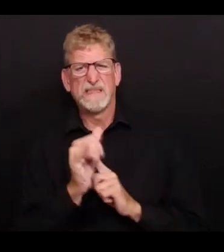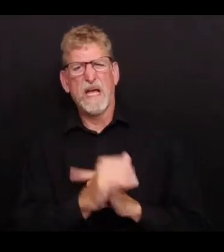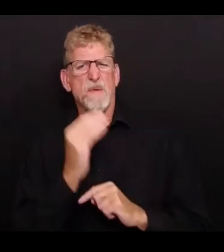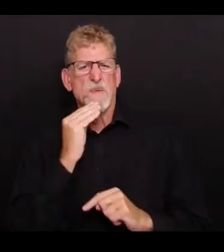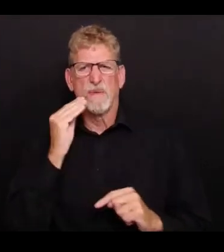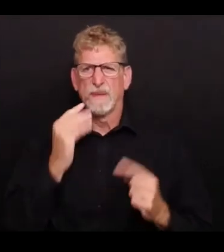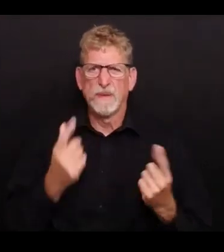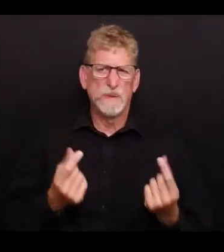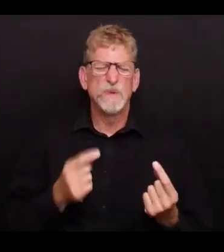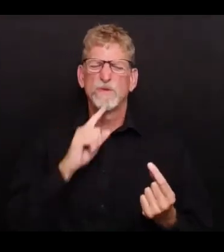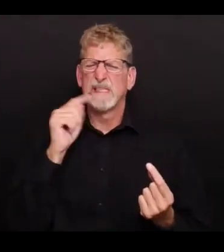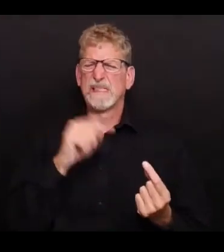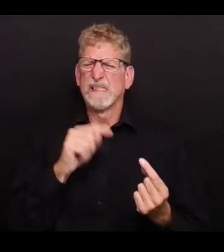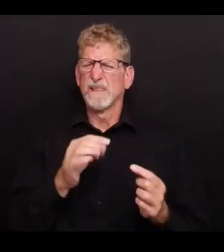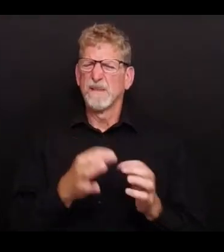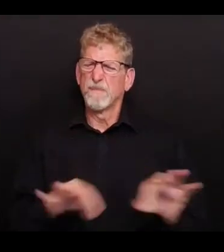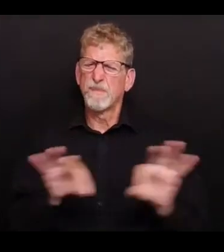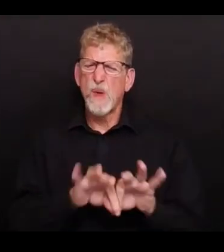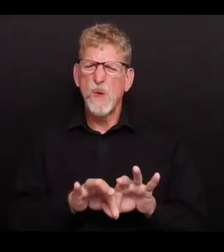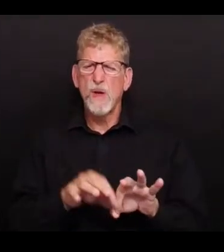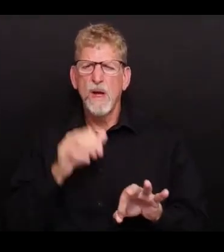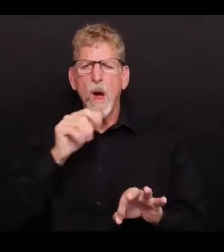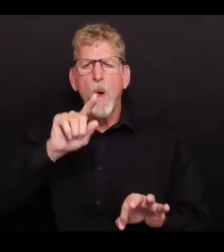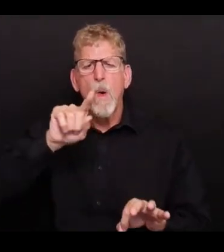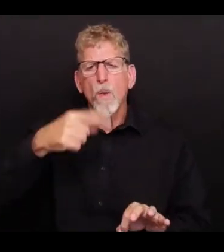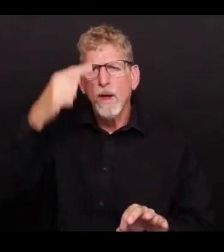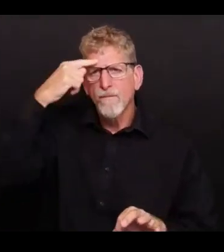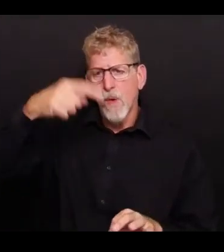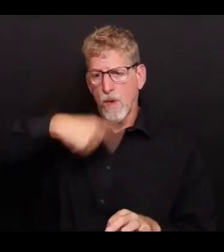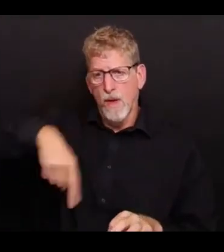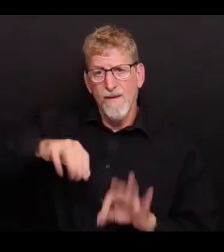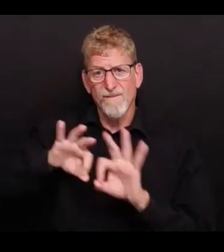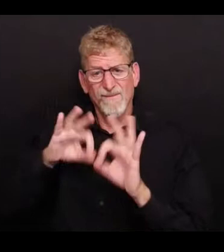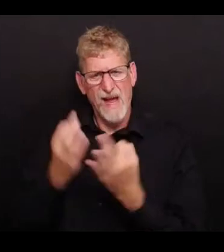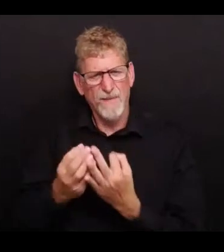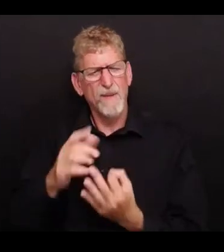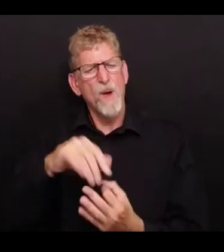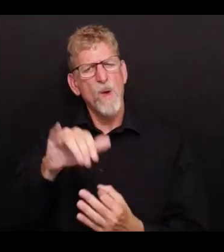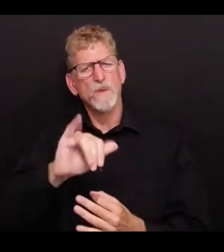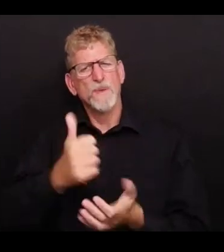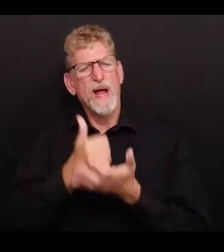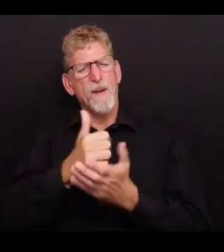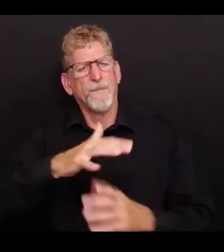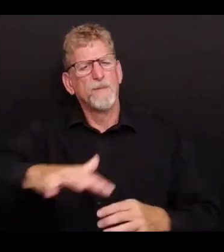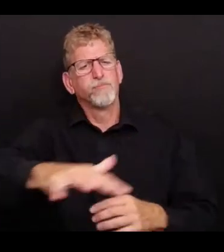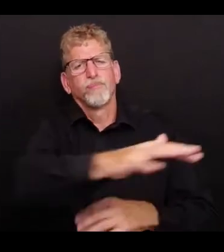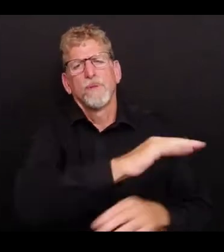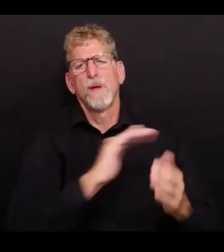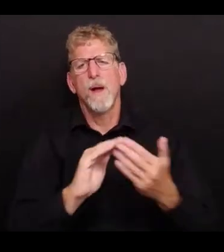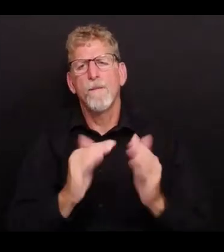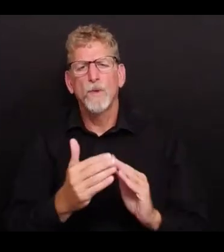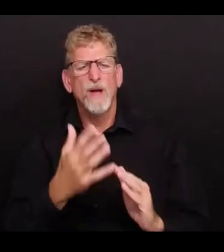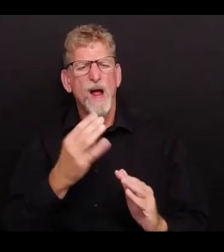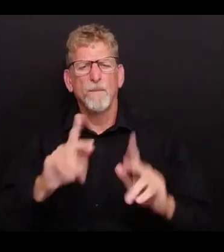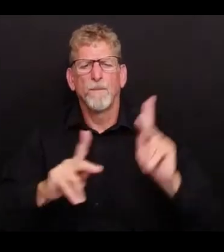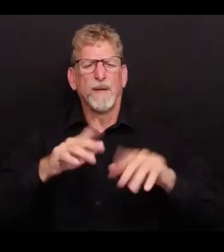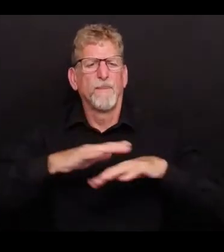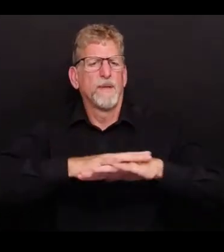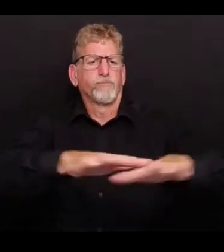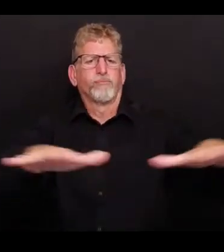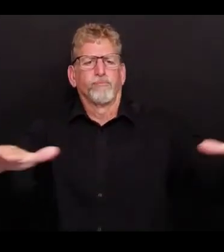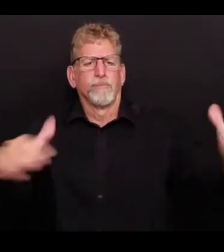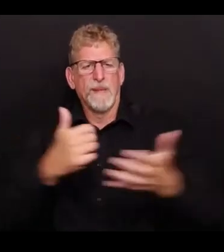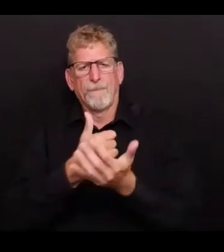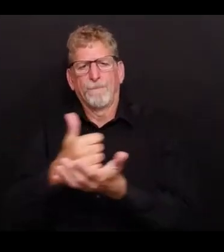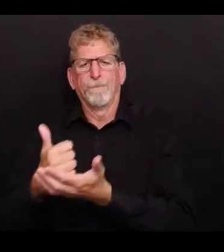immediate family, but for the entire community, including our school population. With a highly infectious disease,